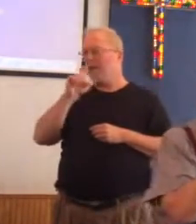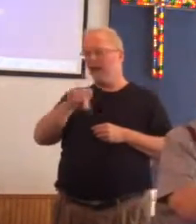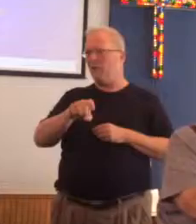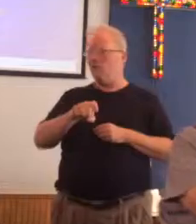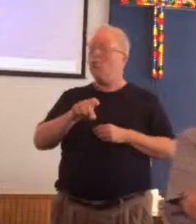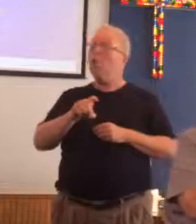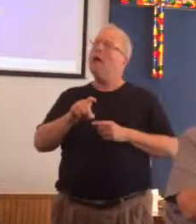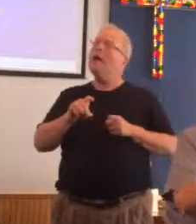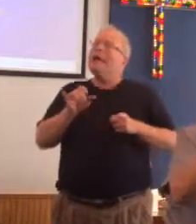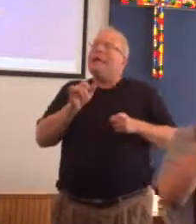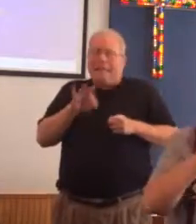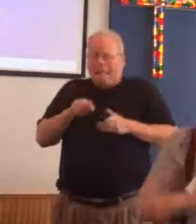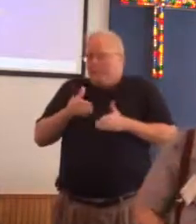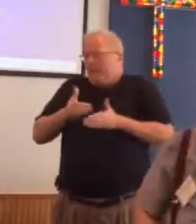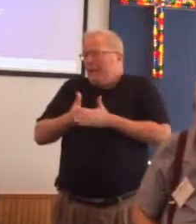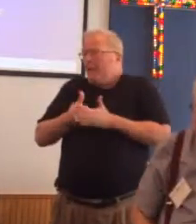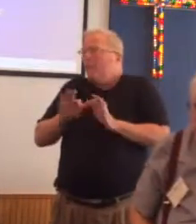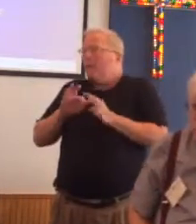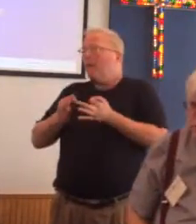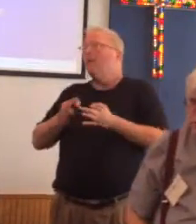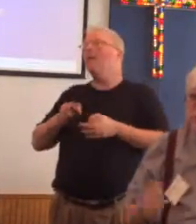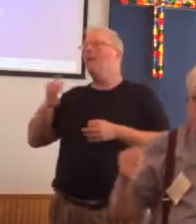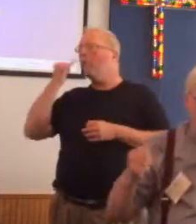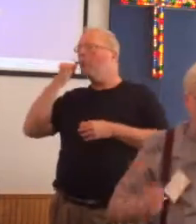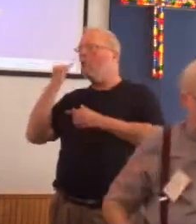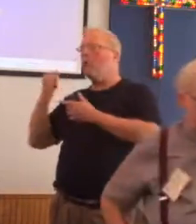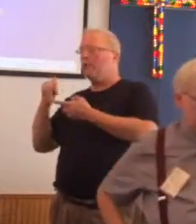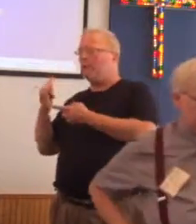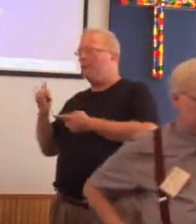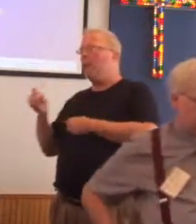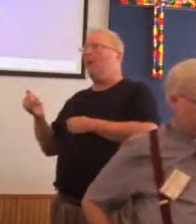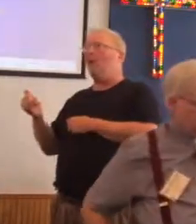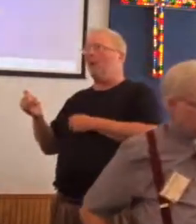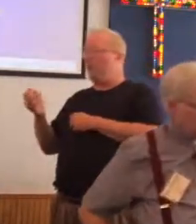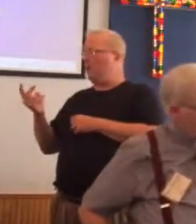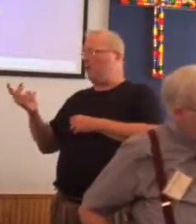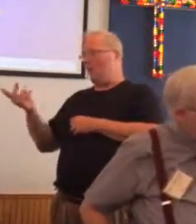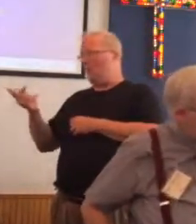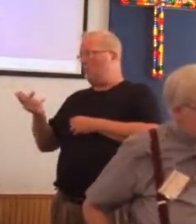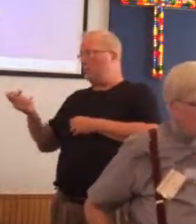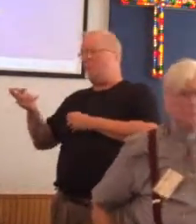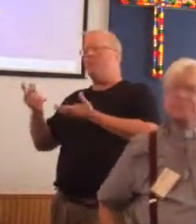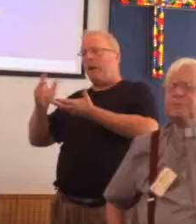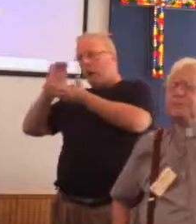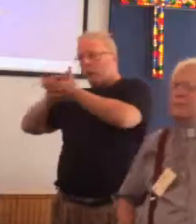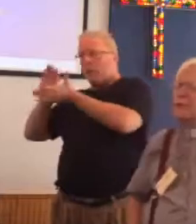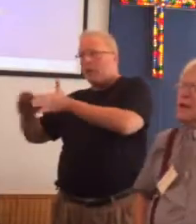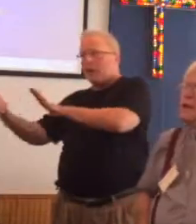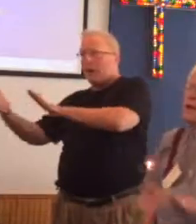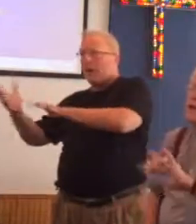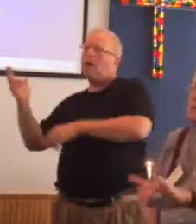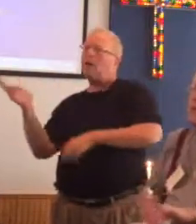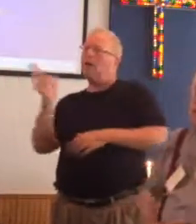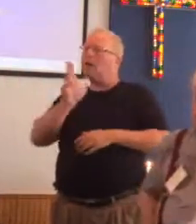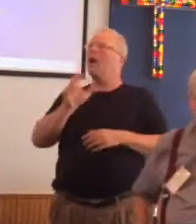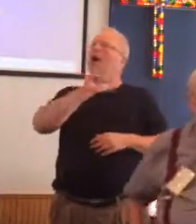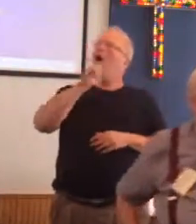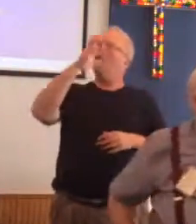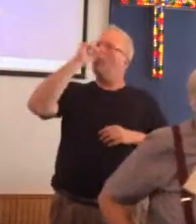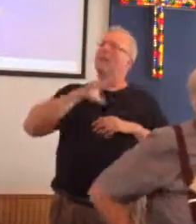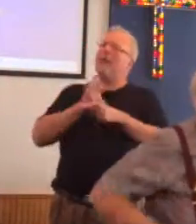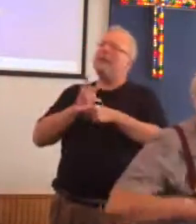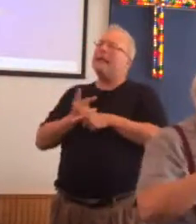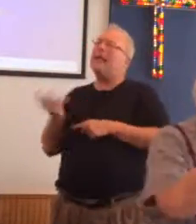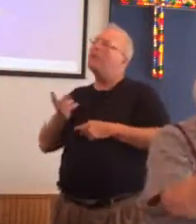That is, he would not have had to take her into his house and support her. Still, it